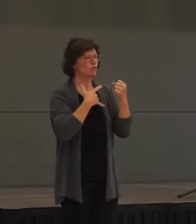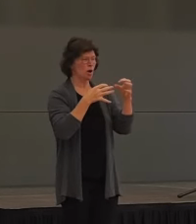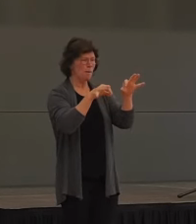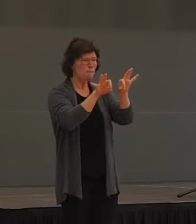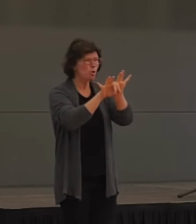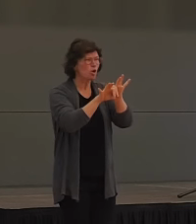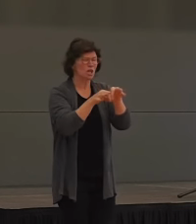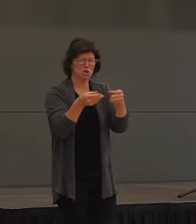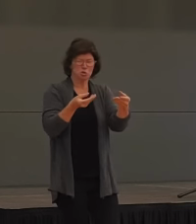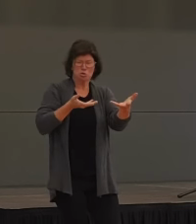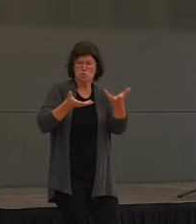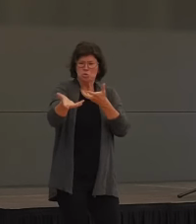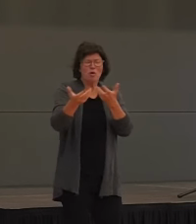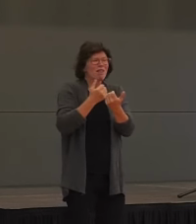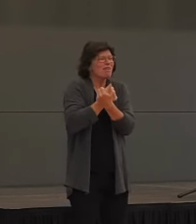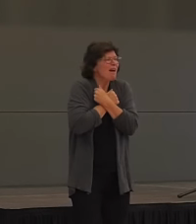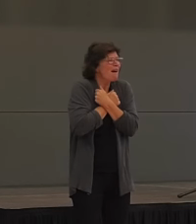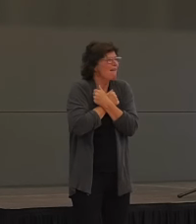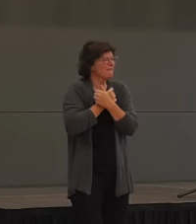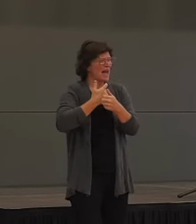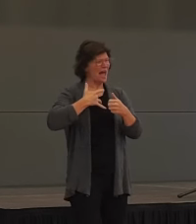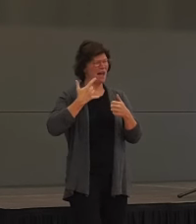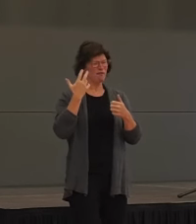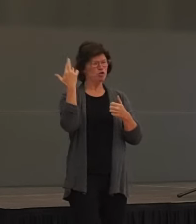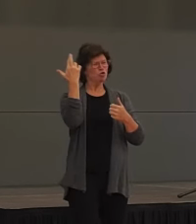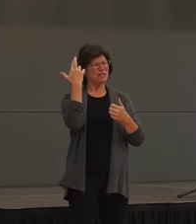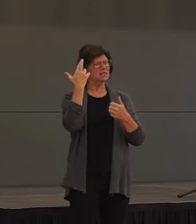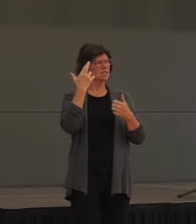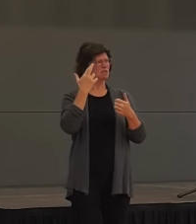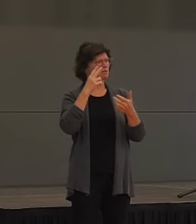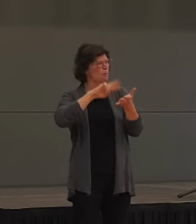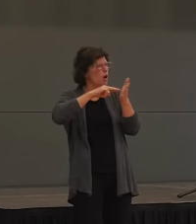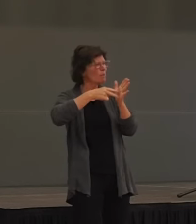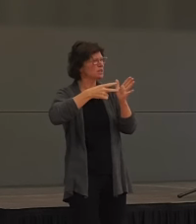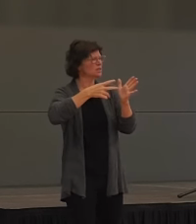receive love, to have a sense of purpose. Yeah, thank you.